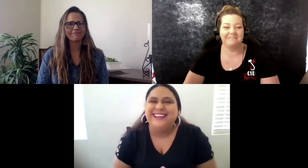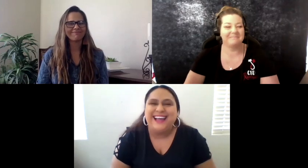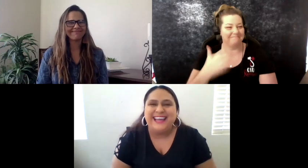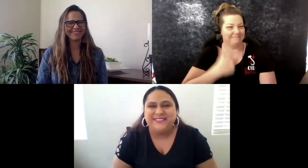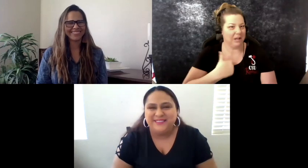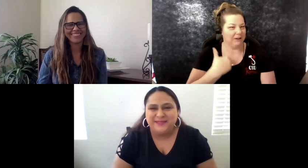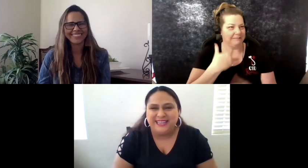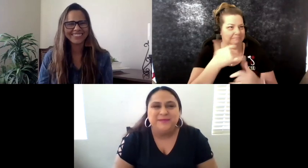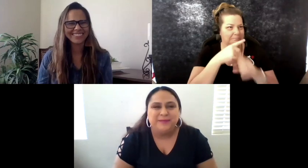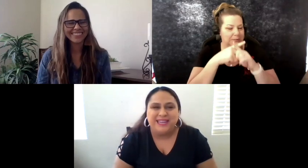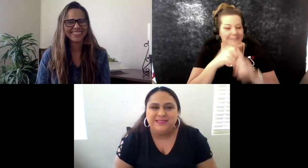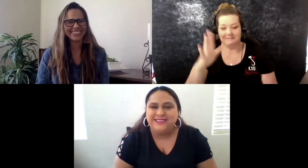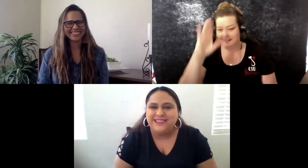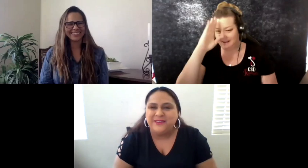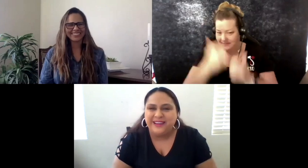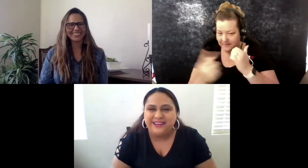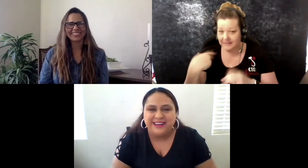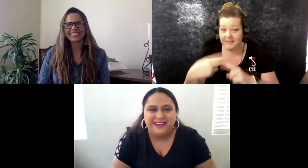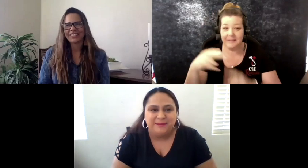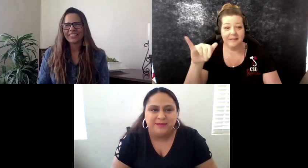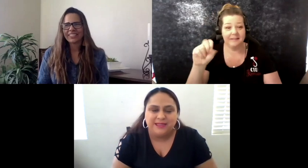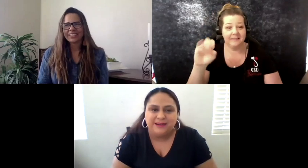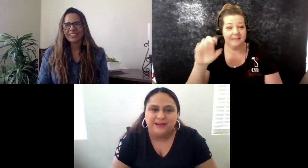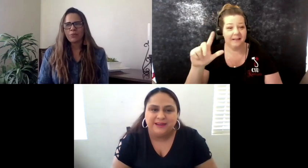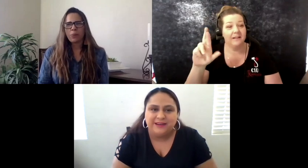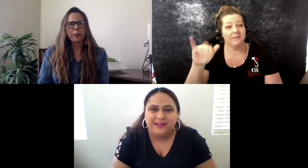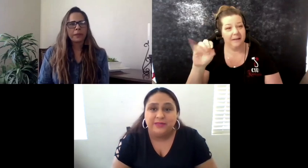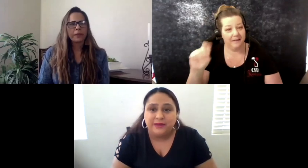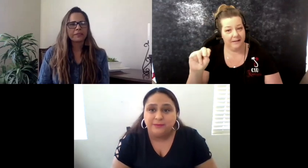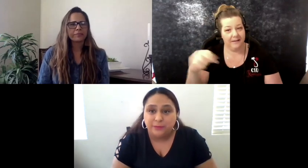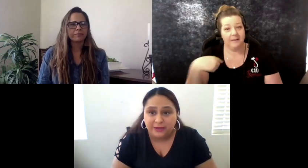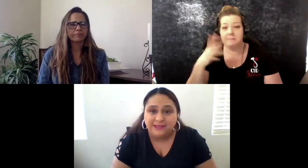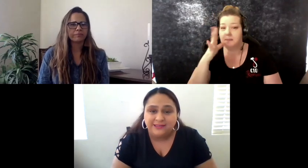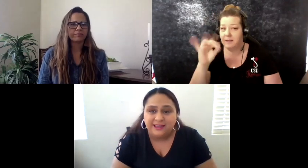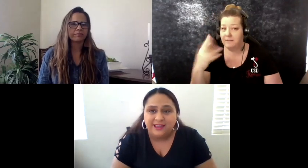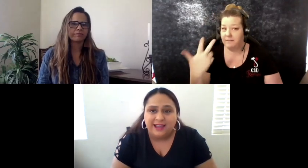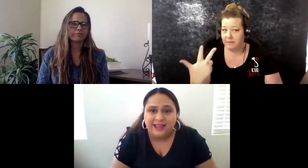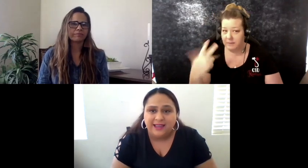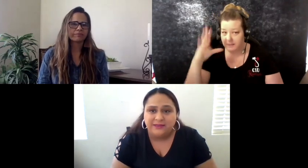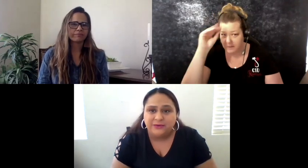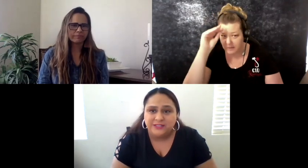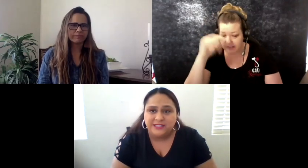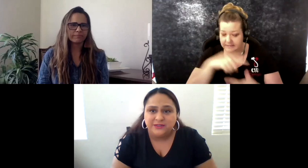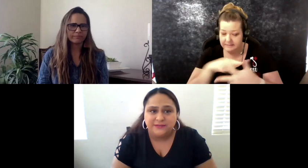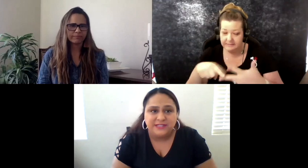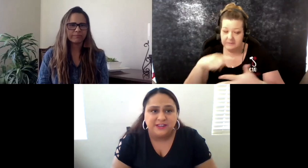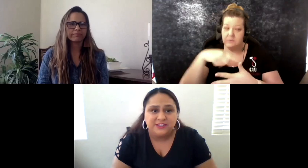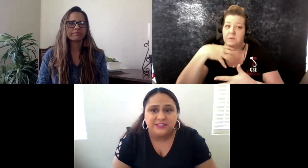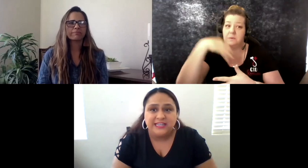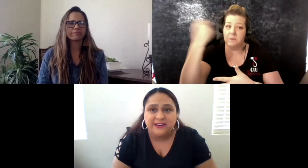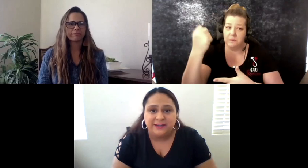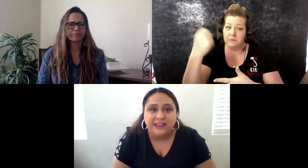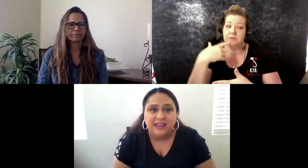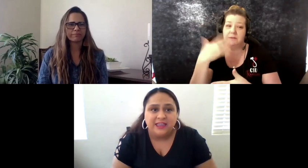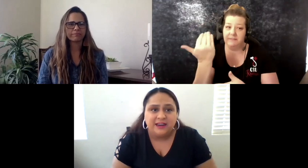Sorry. Hi, everybody. My name is Yiesell Rayon, and I am the mother of 3 boys. I have an older son who's 15 years old